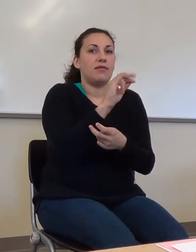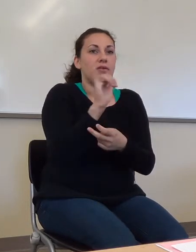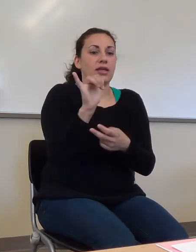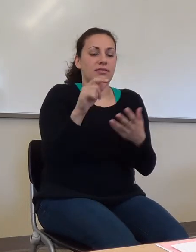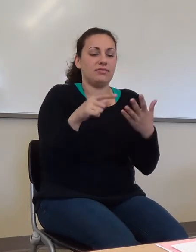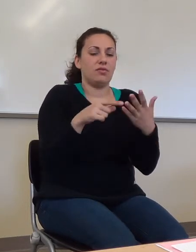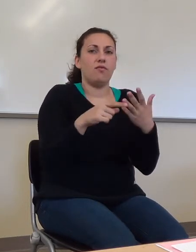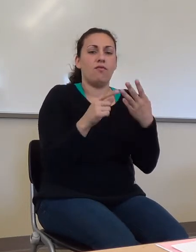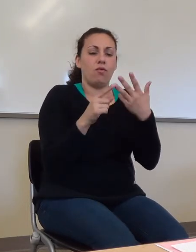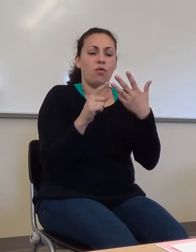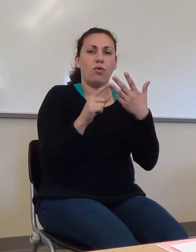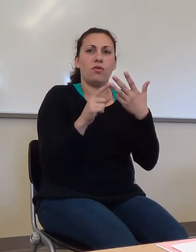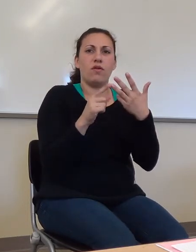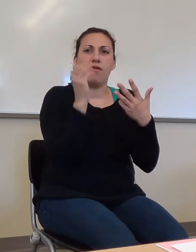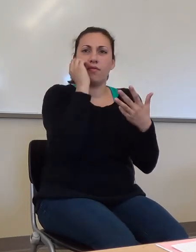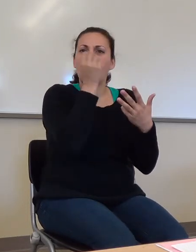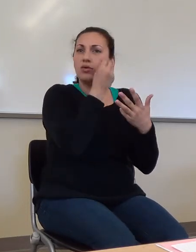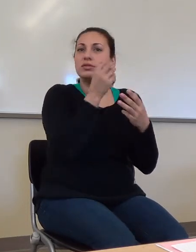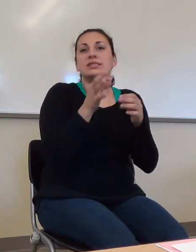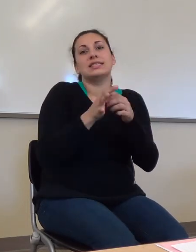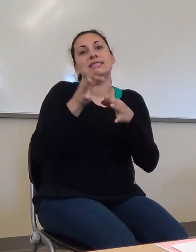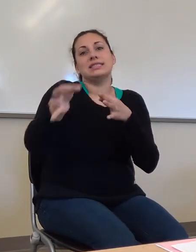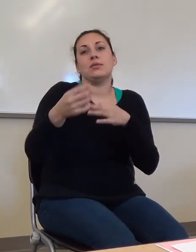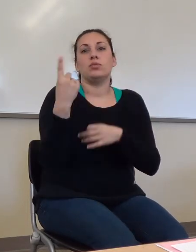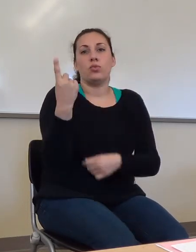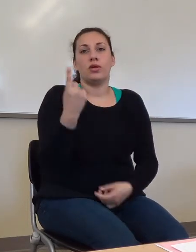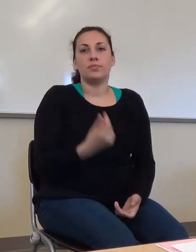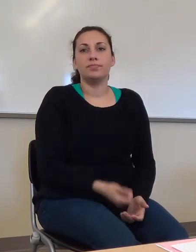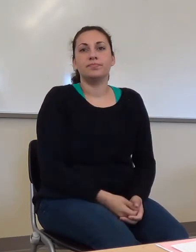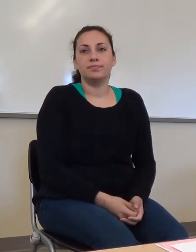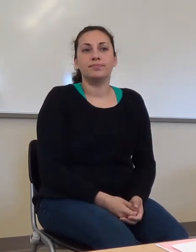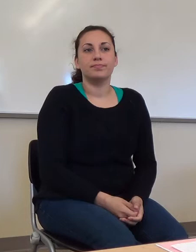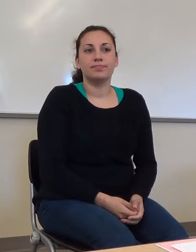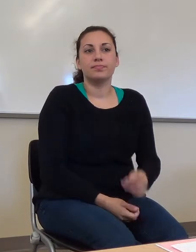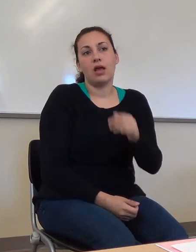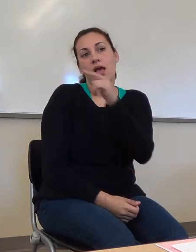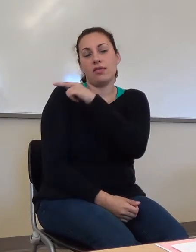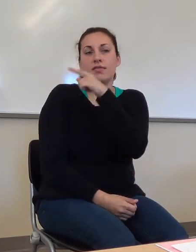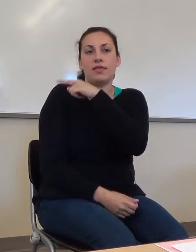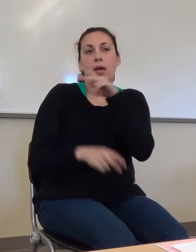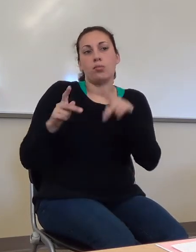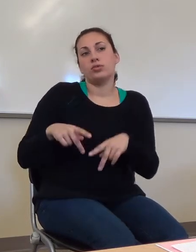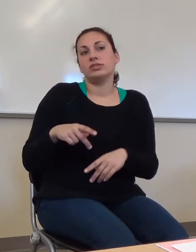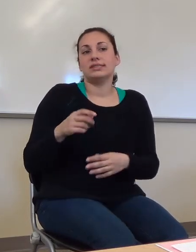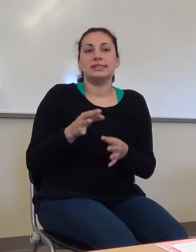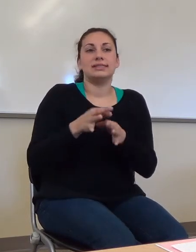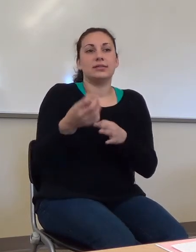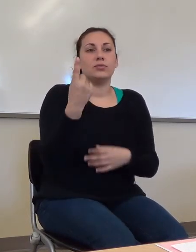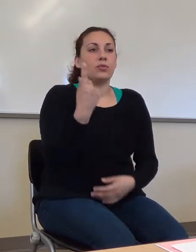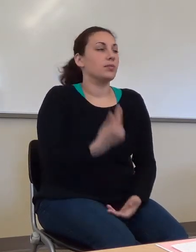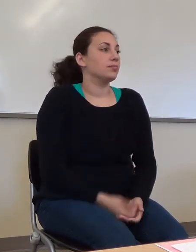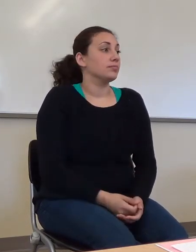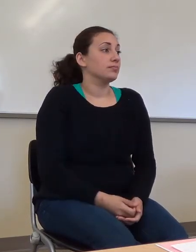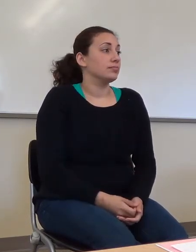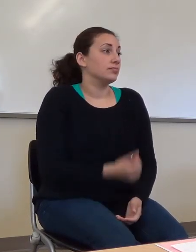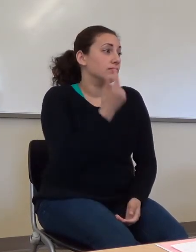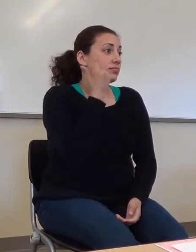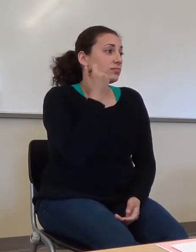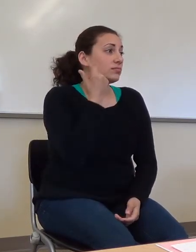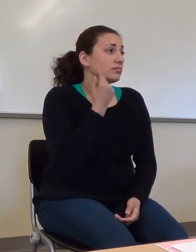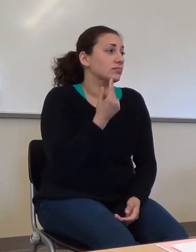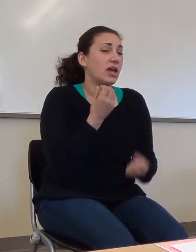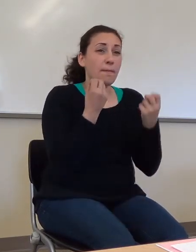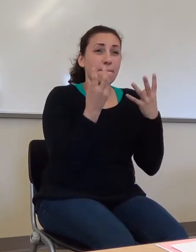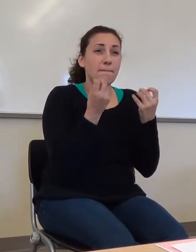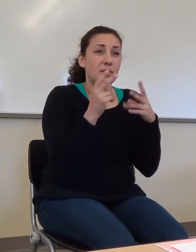And this was the one they skipped. Does that make sense to people? Okay. Many people skipped